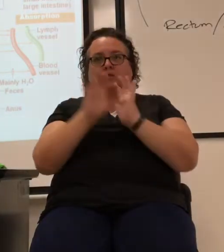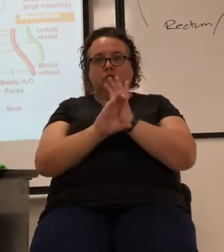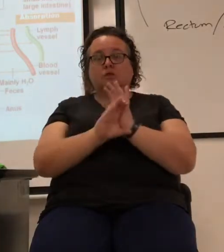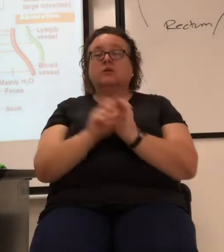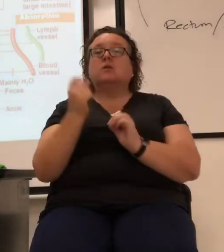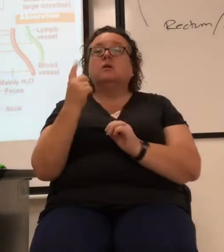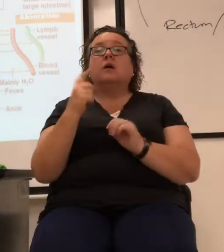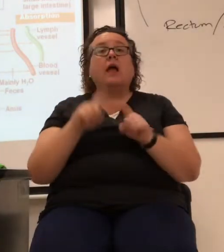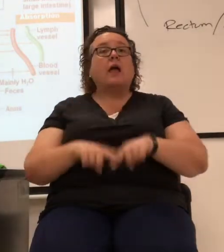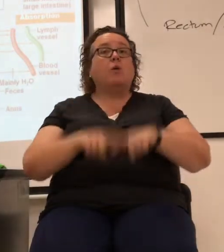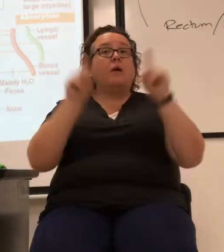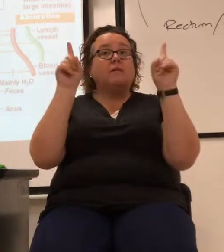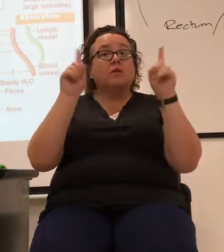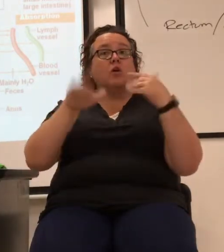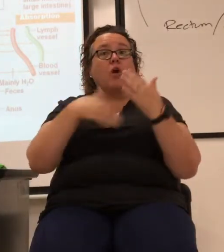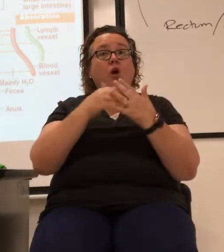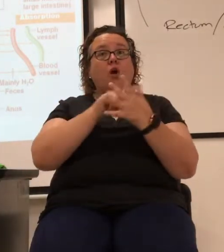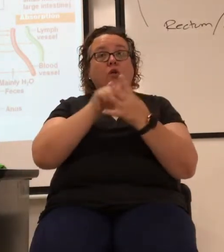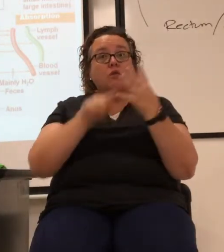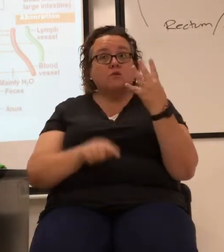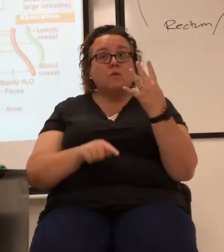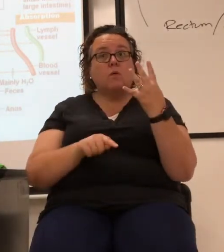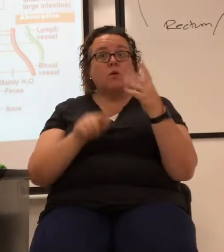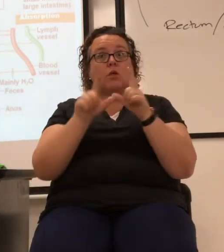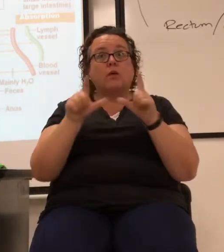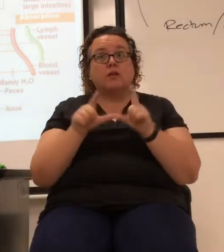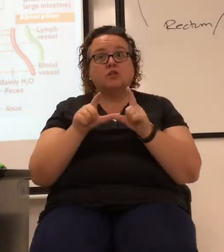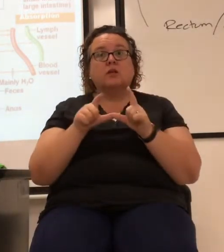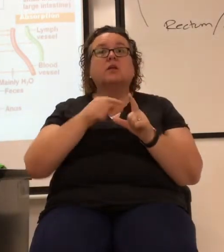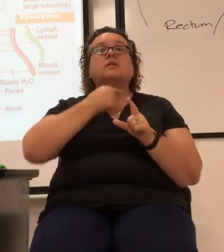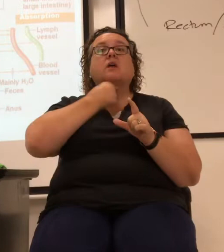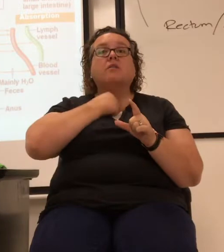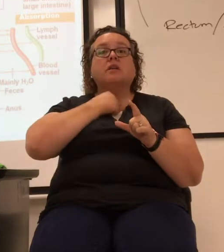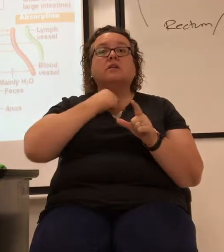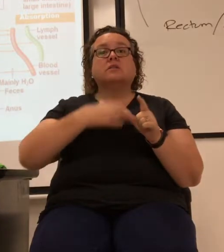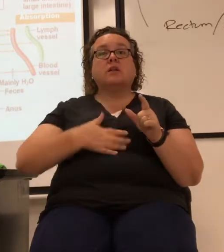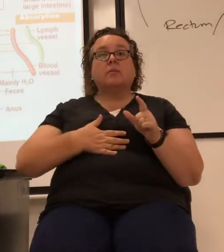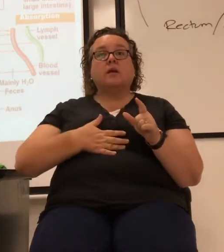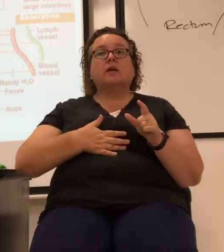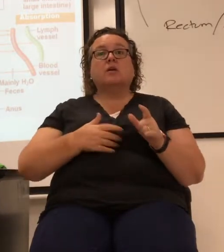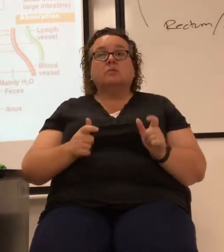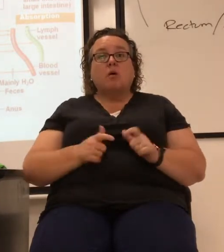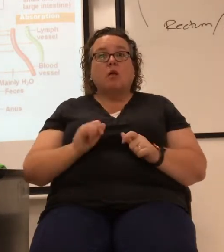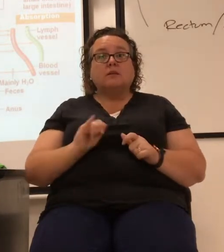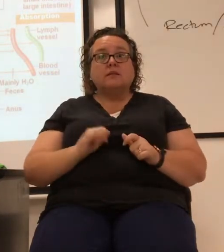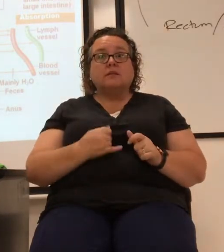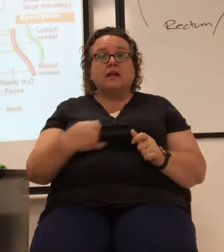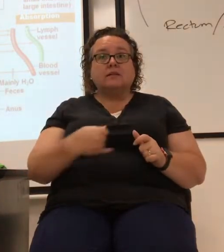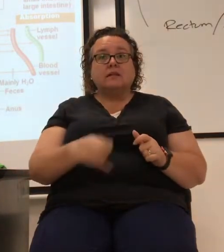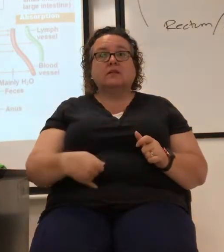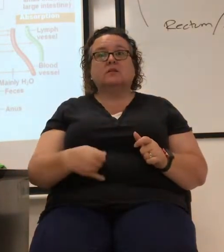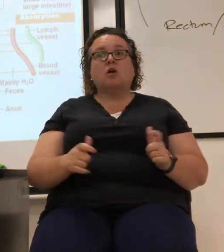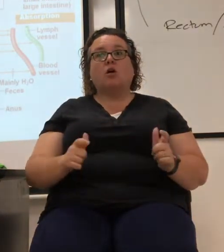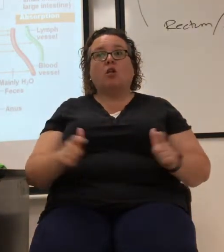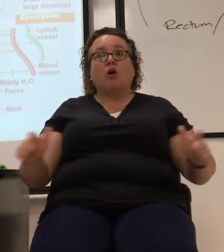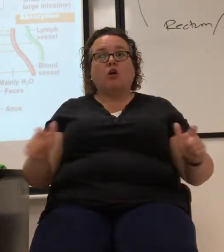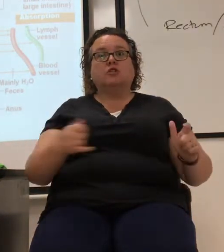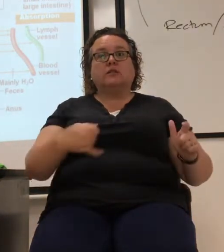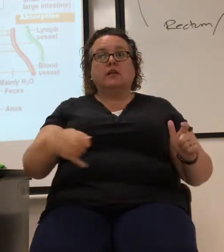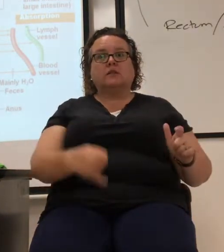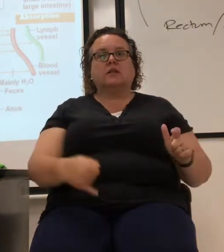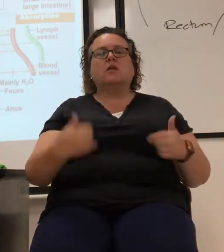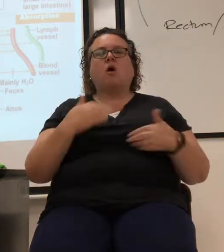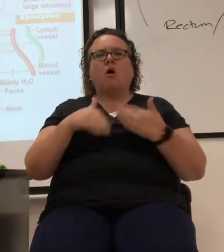However, all of those 4 locations, esophagus, stomach, small intestine, large intestine, have a